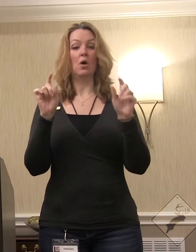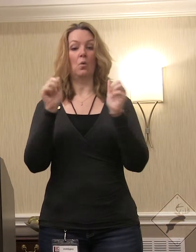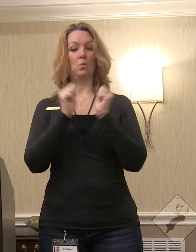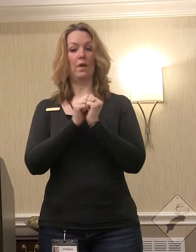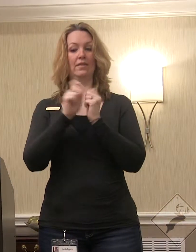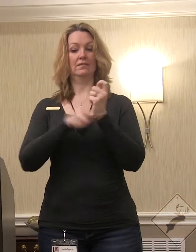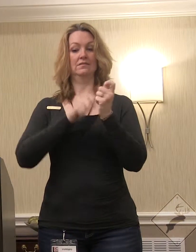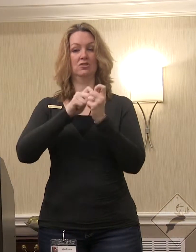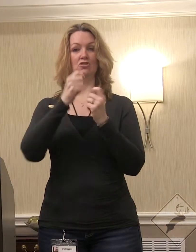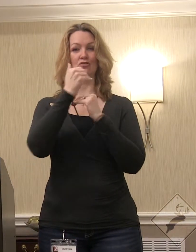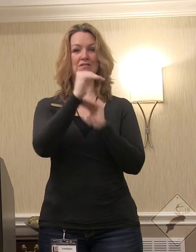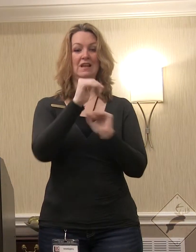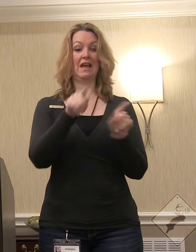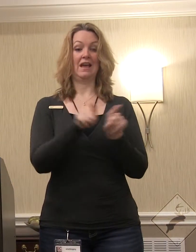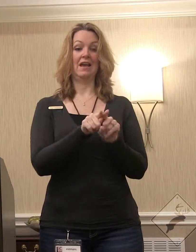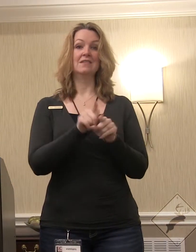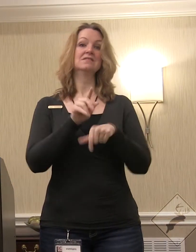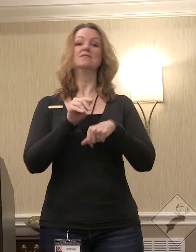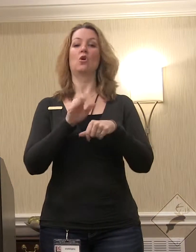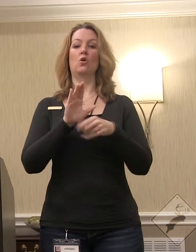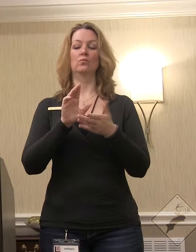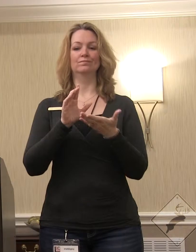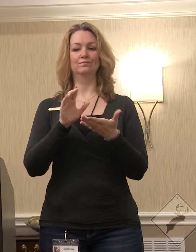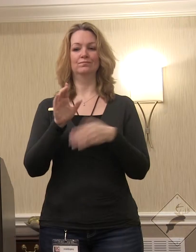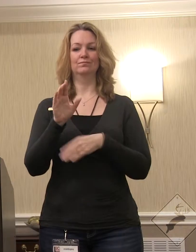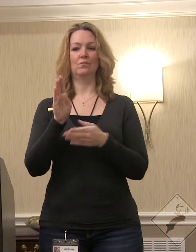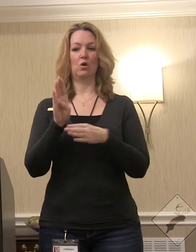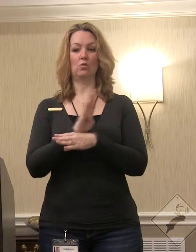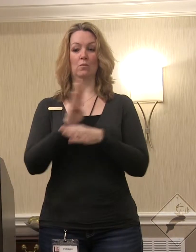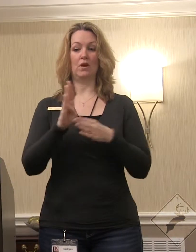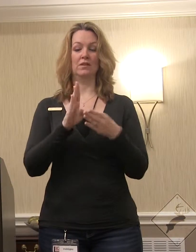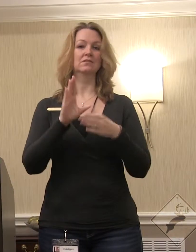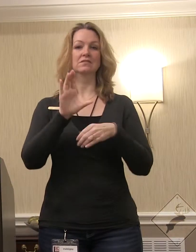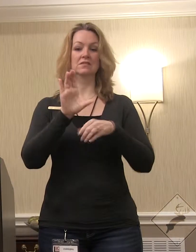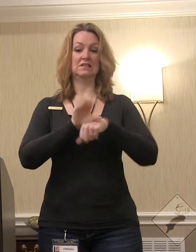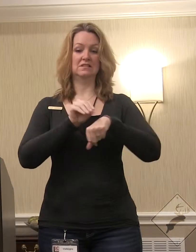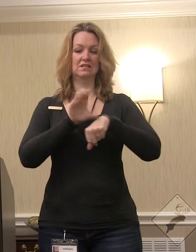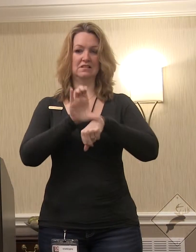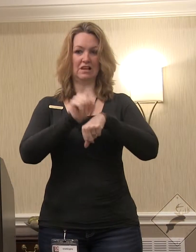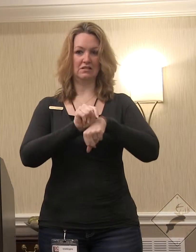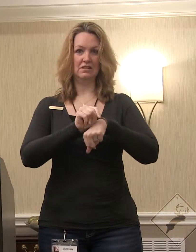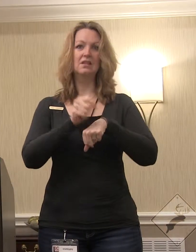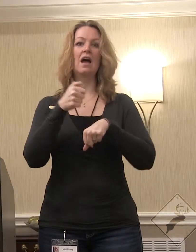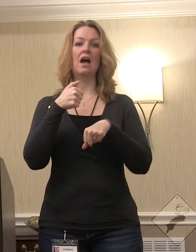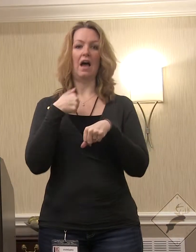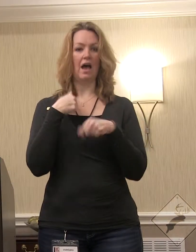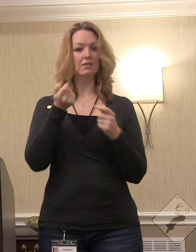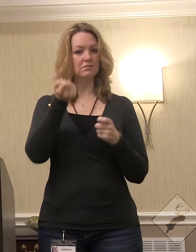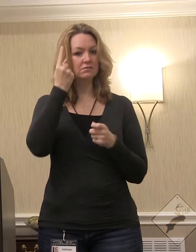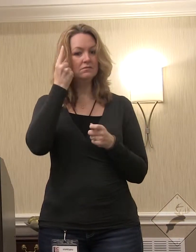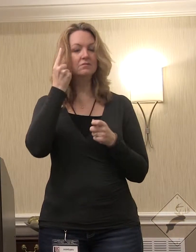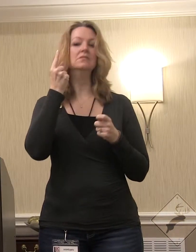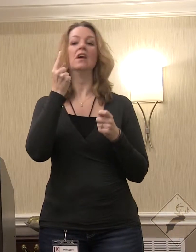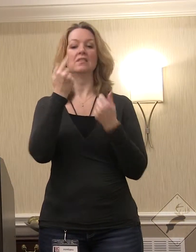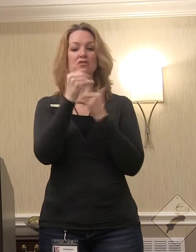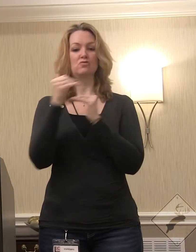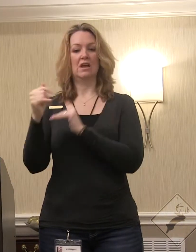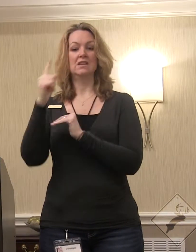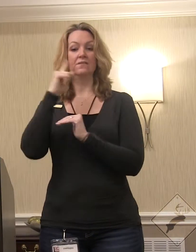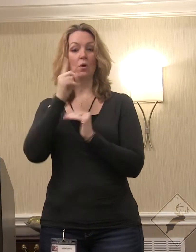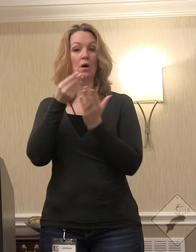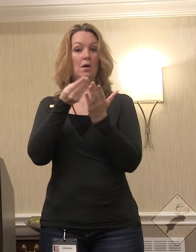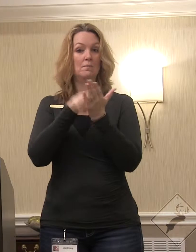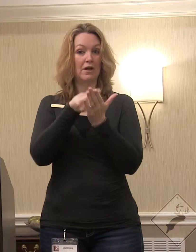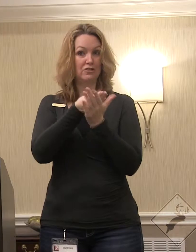As a corporate consultant in project and program management, I'm all about constraints of budget, schedule, and resources,